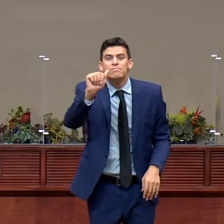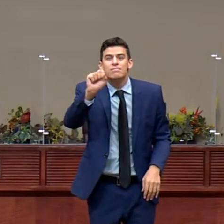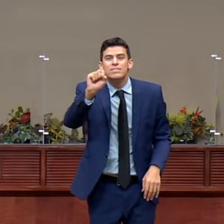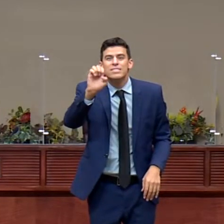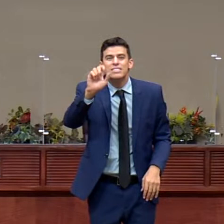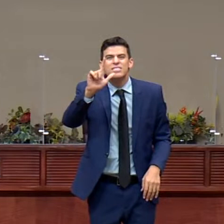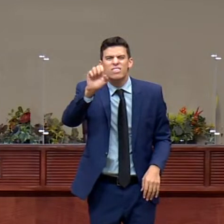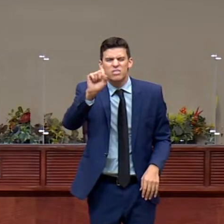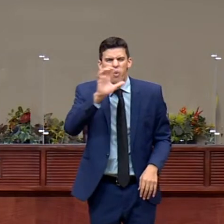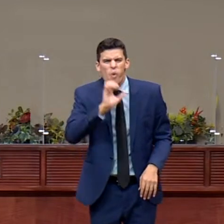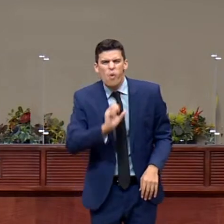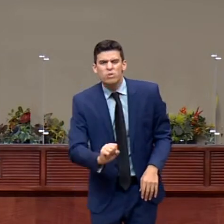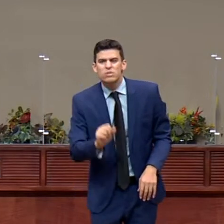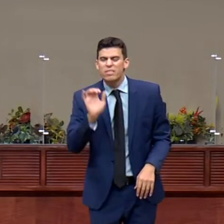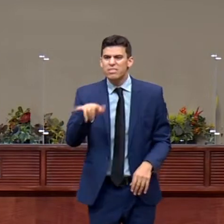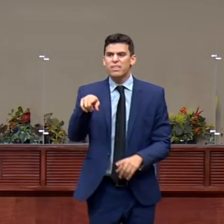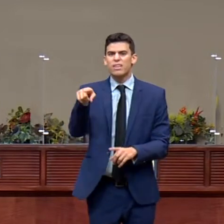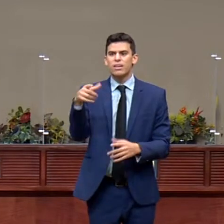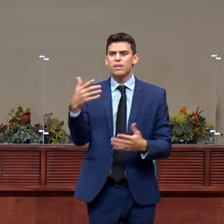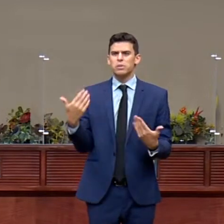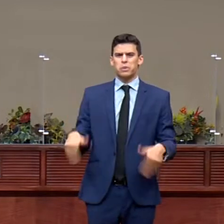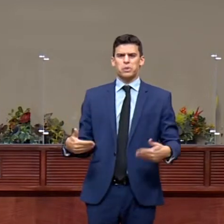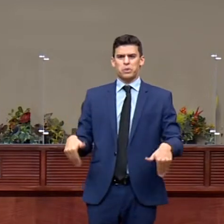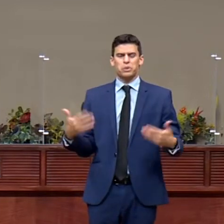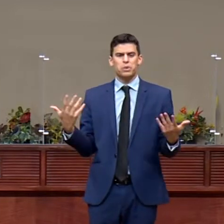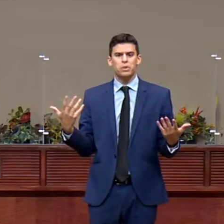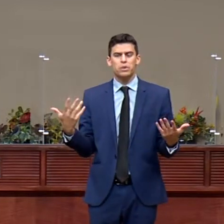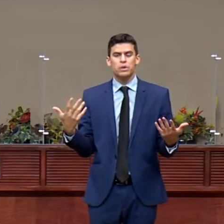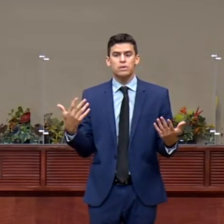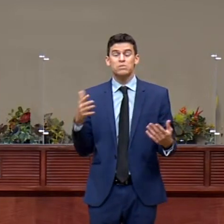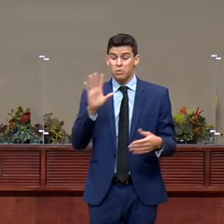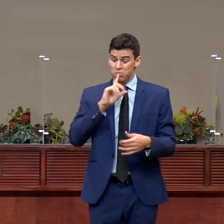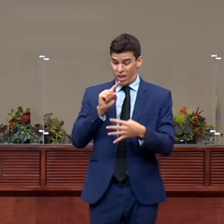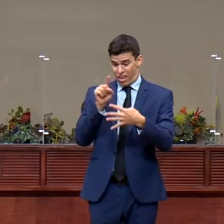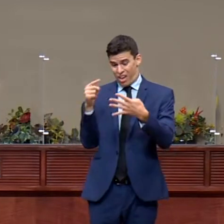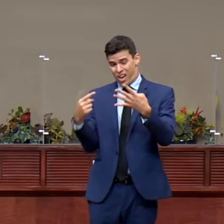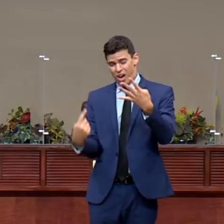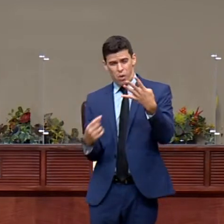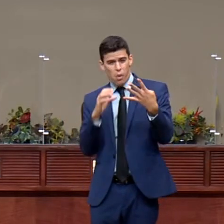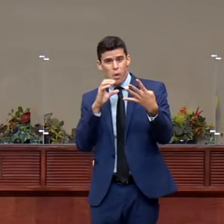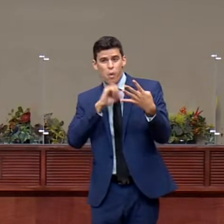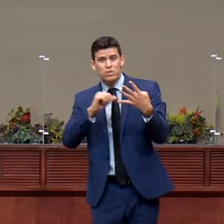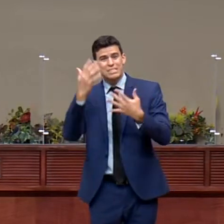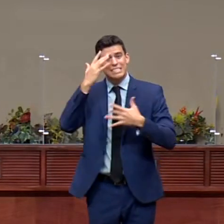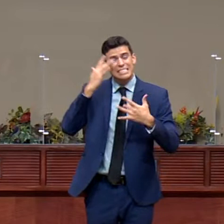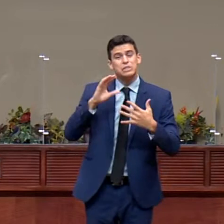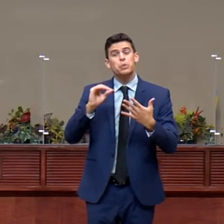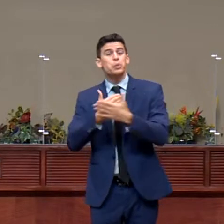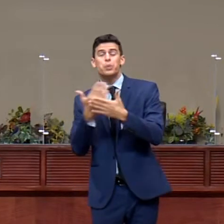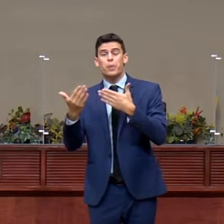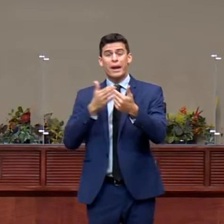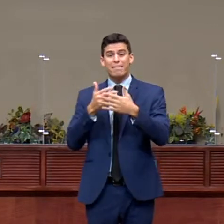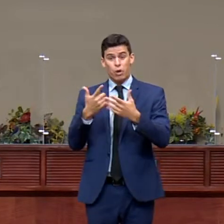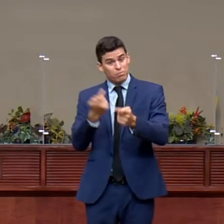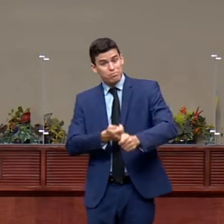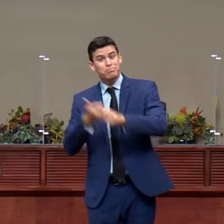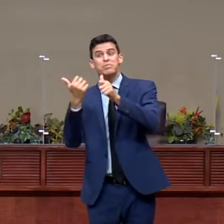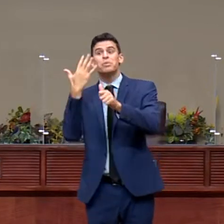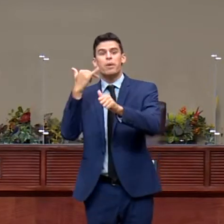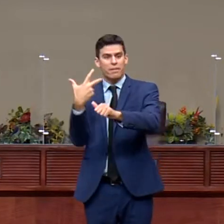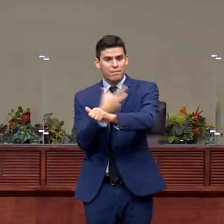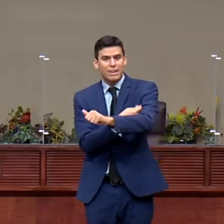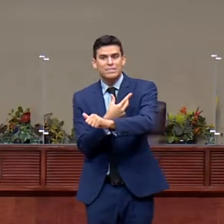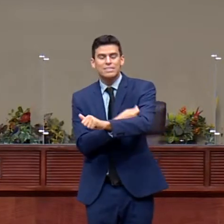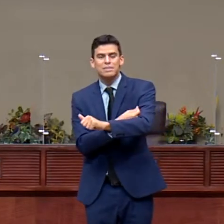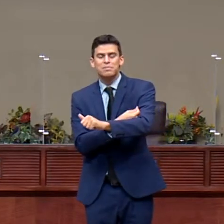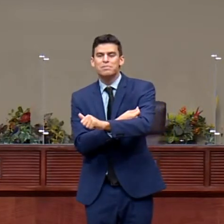Now that's a double-edged sword, because while we've eliminated these diseases, one of the things we now deal with